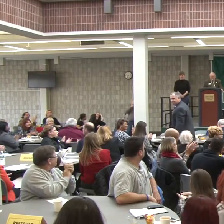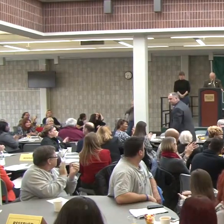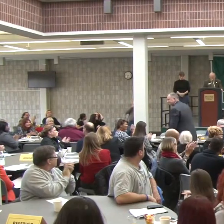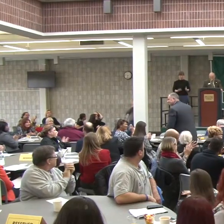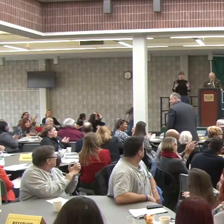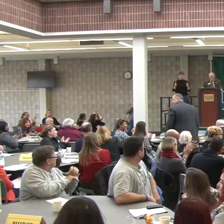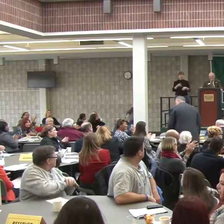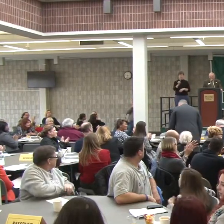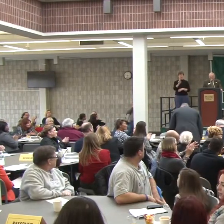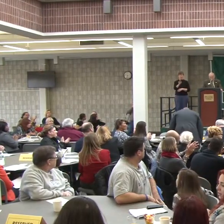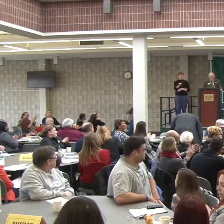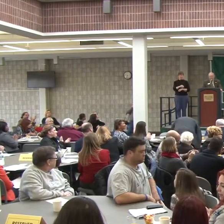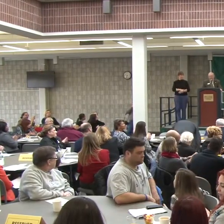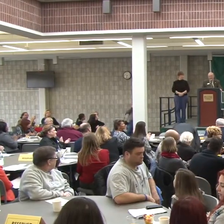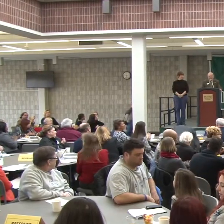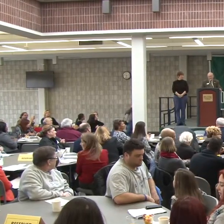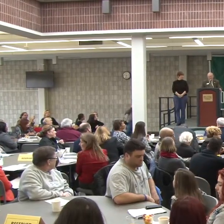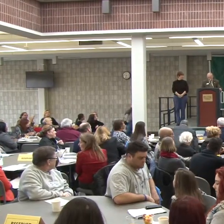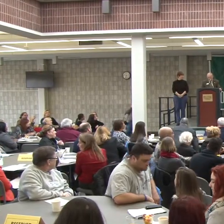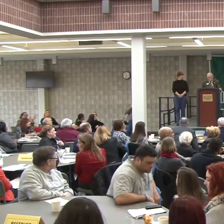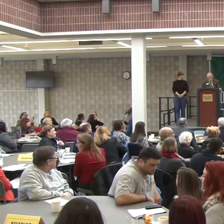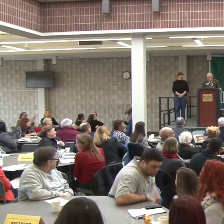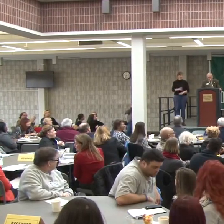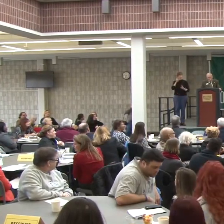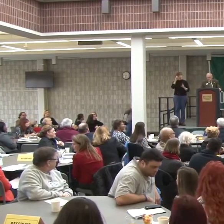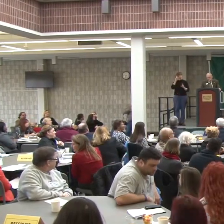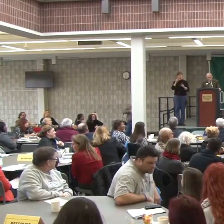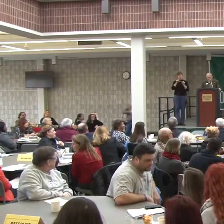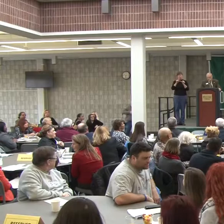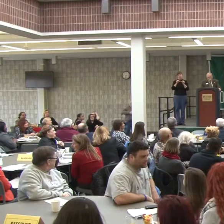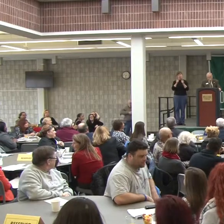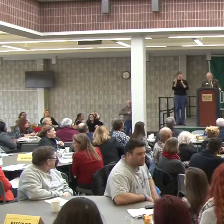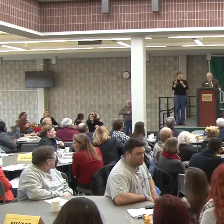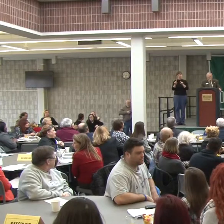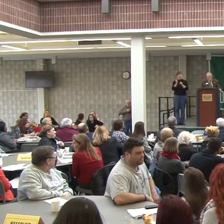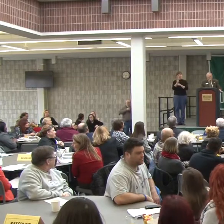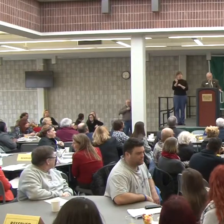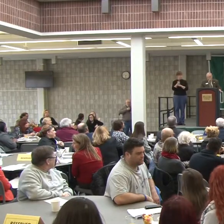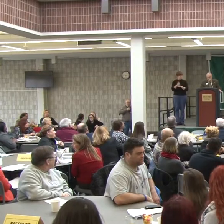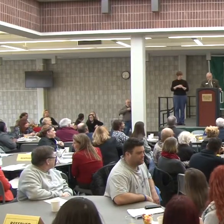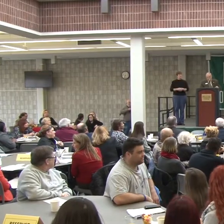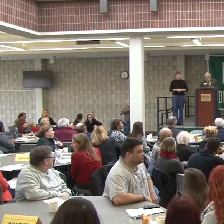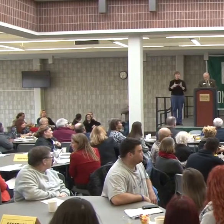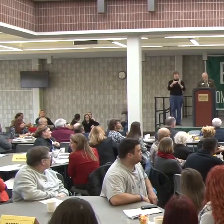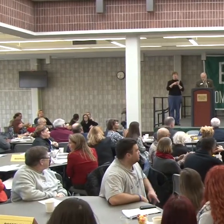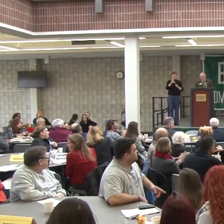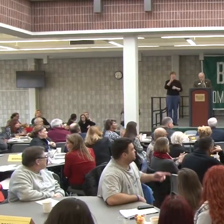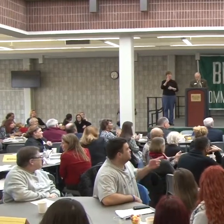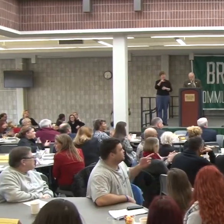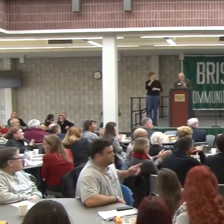Welcome, Tom. I hope it'll be a long tradition. Representative Carol Fiola.